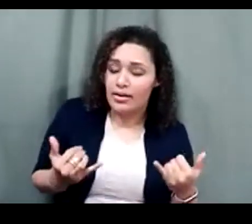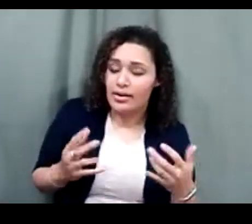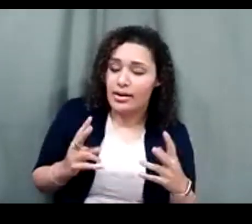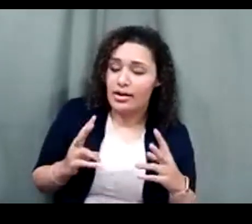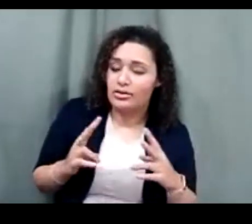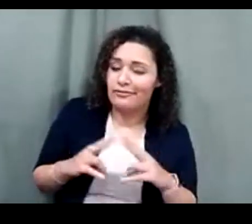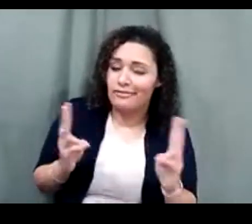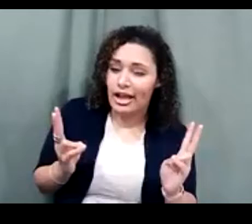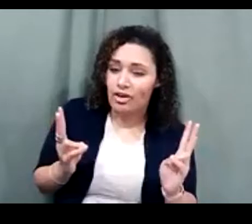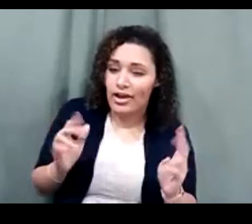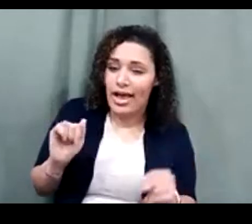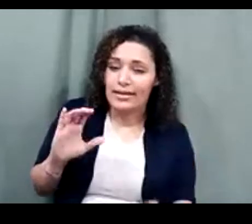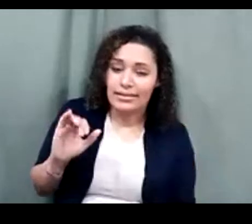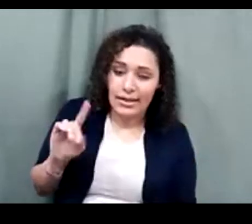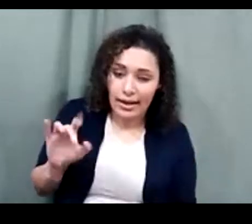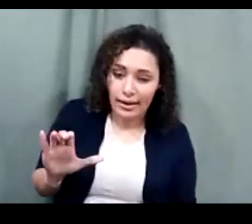very acidic,